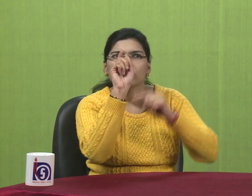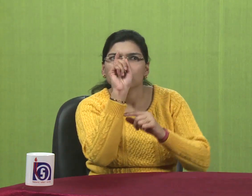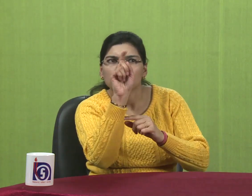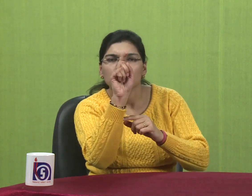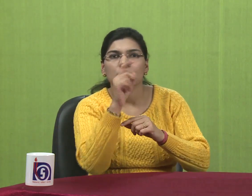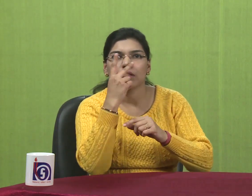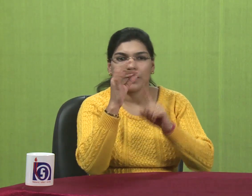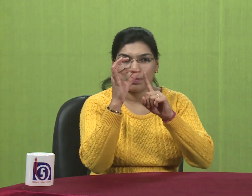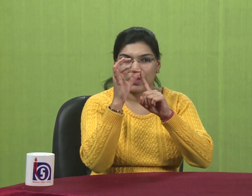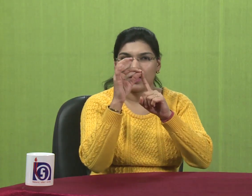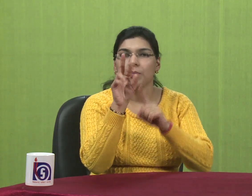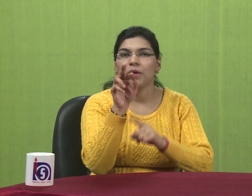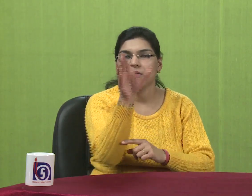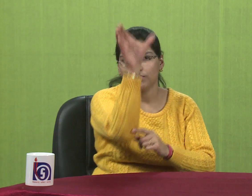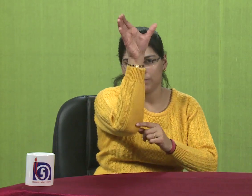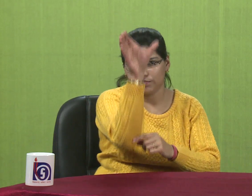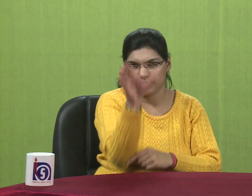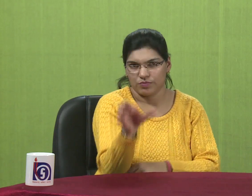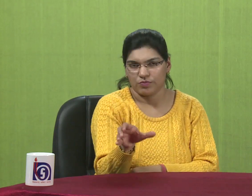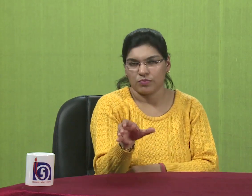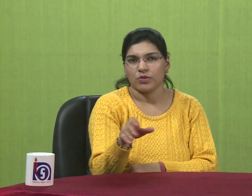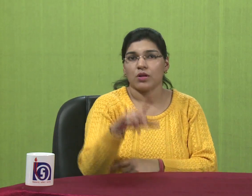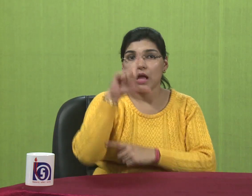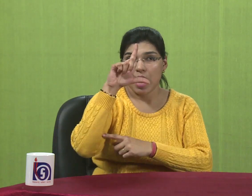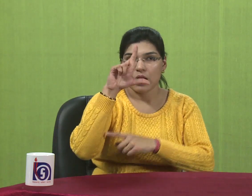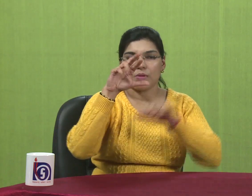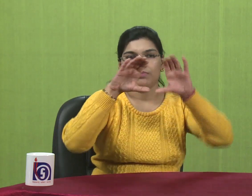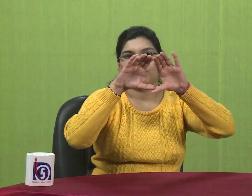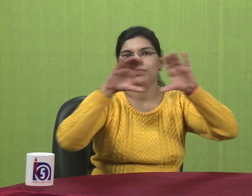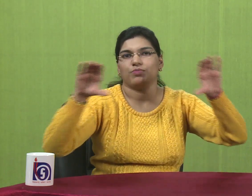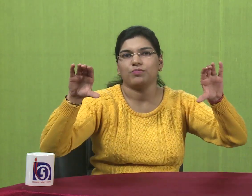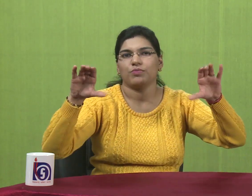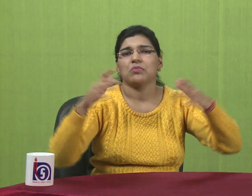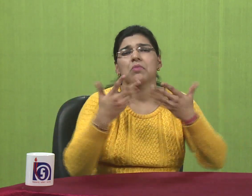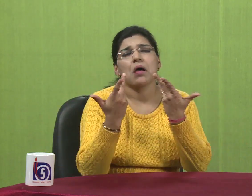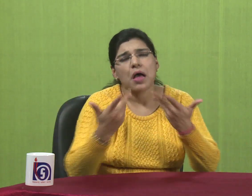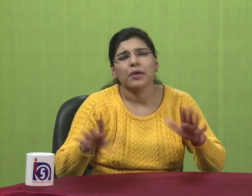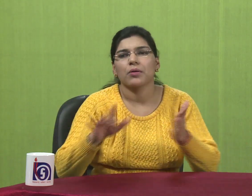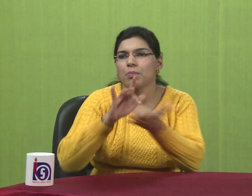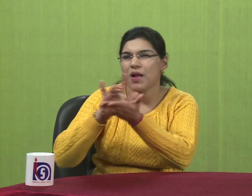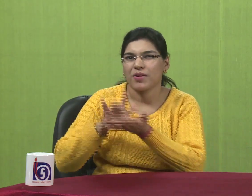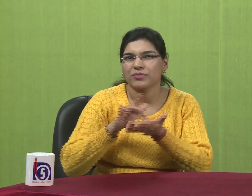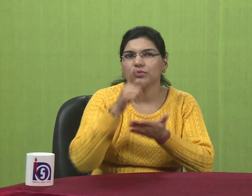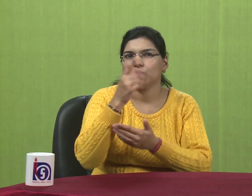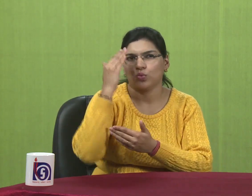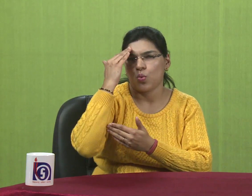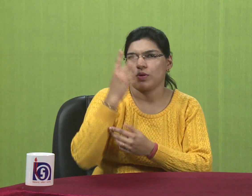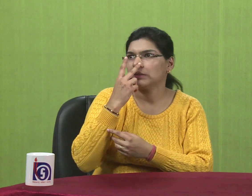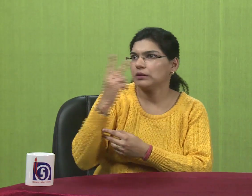to landscape. From settings of page layout, you can select the option